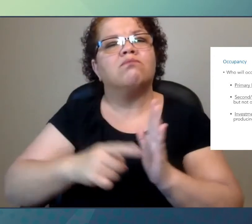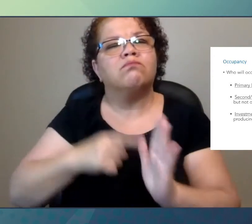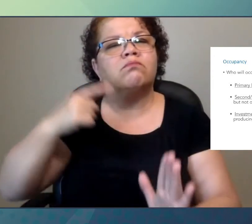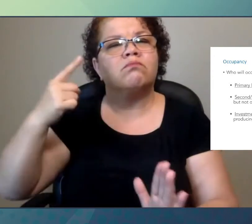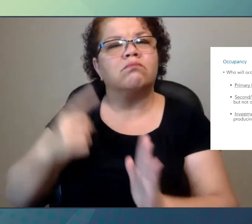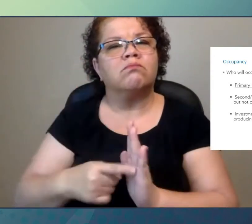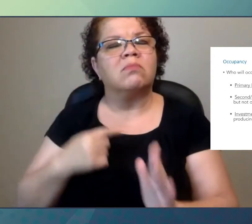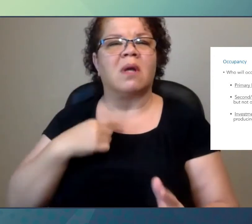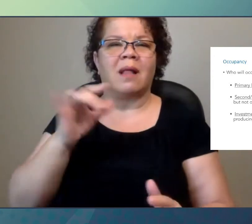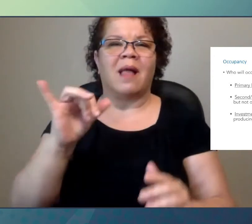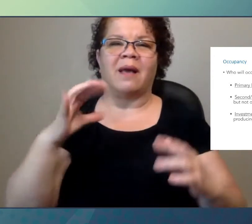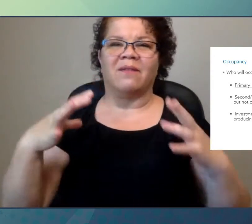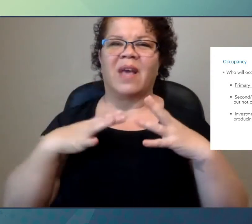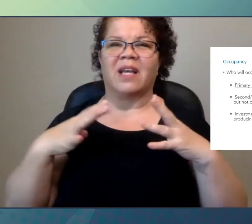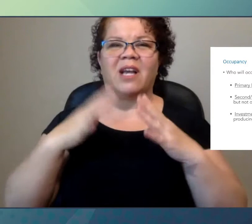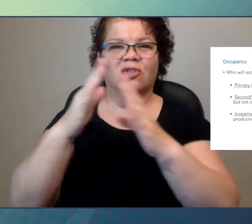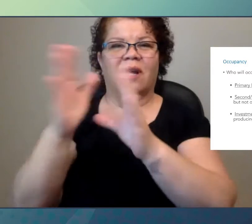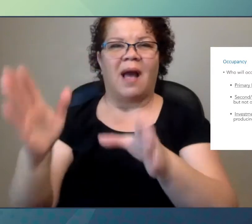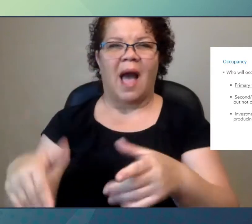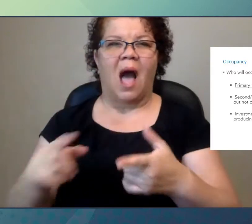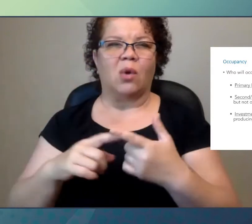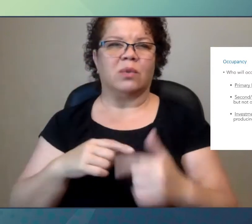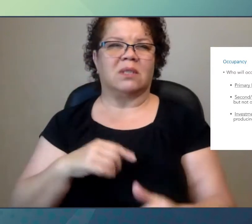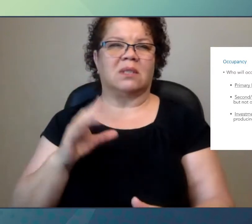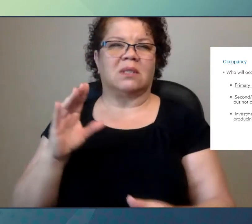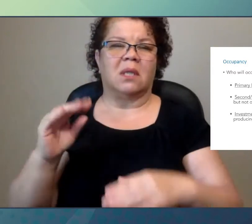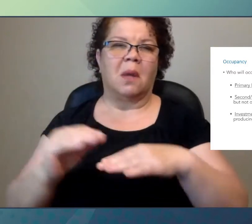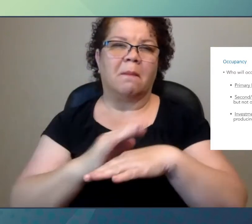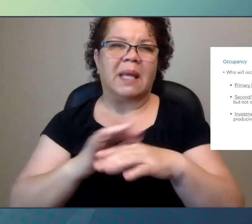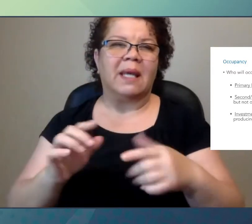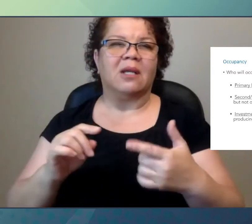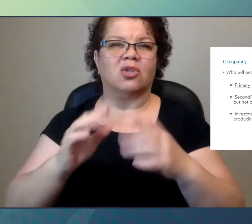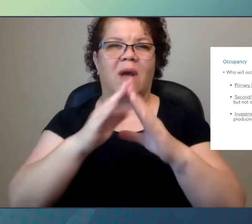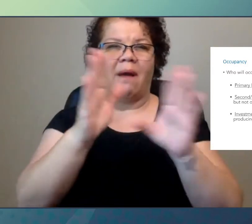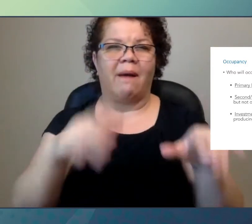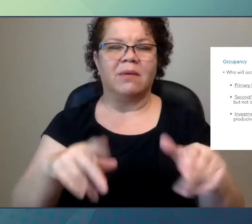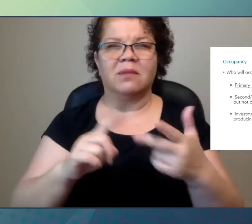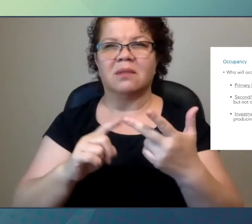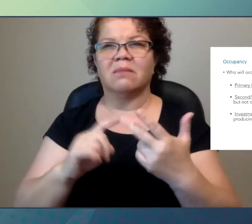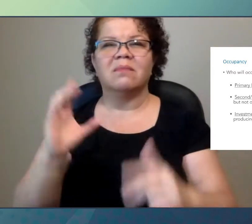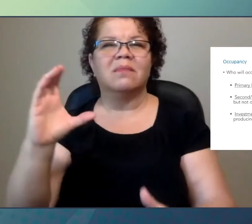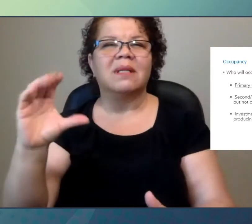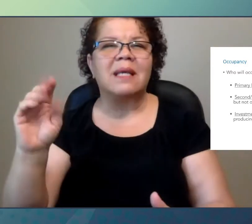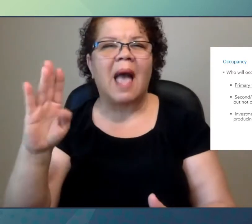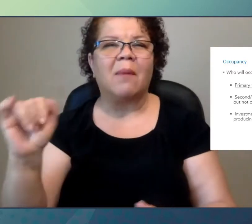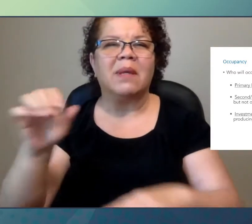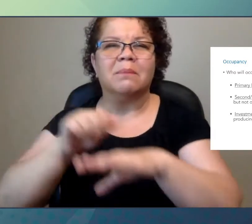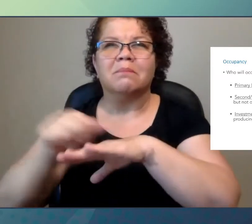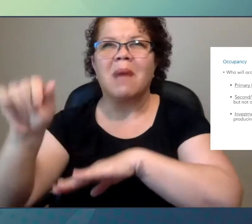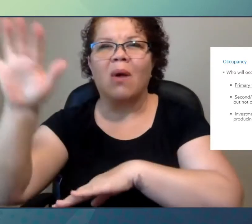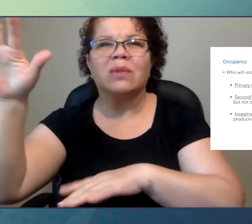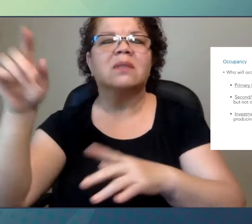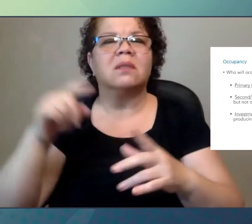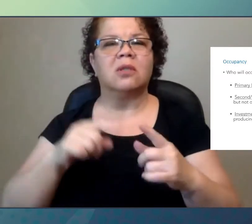vacation homes, a beach house, a cabin up in the lake, somewhere where you are going to go,